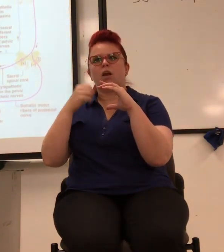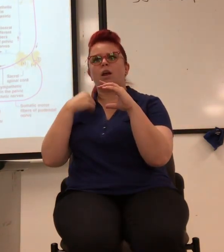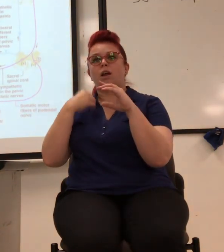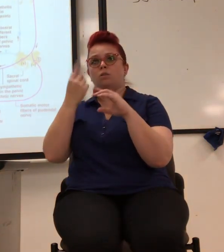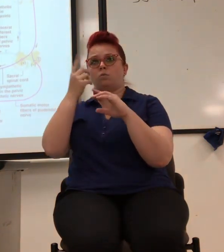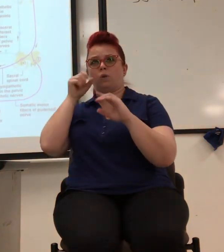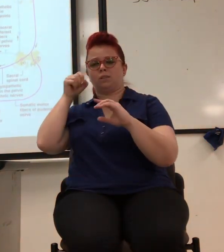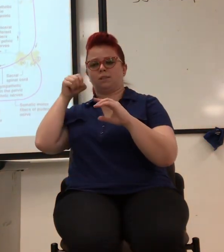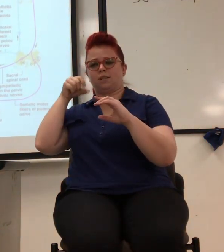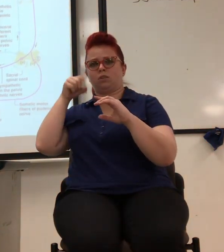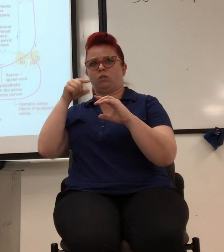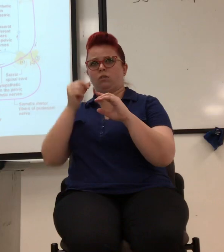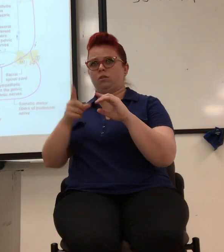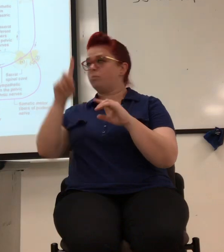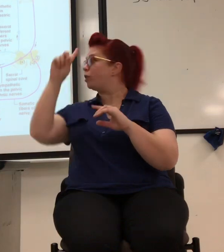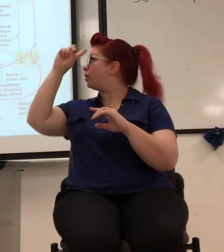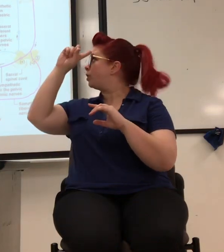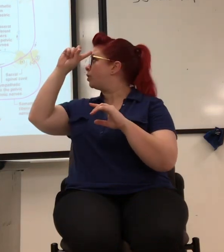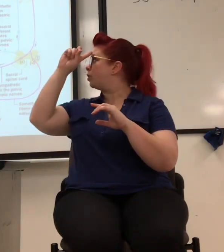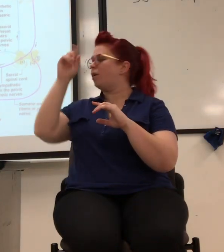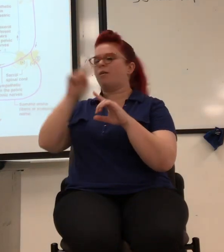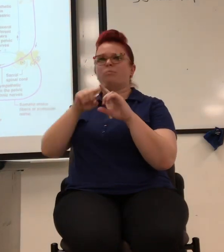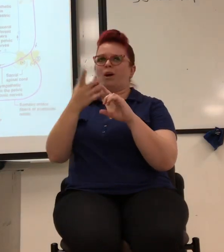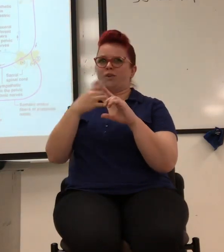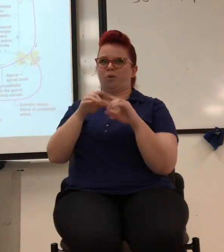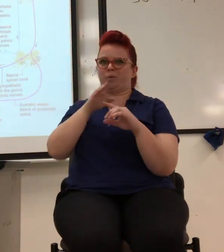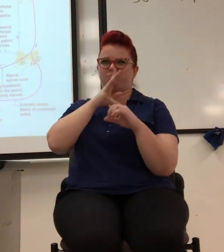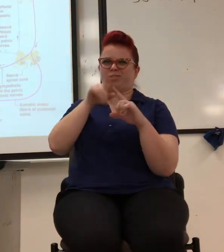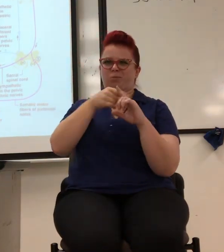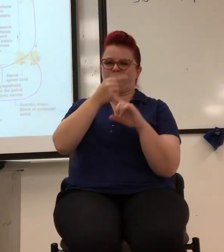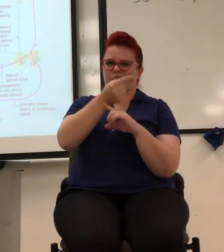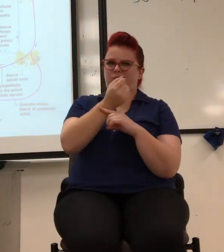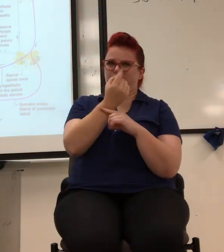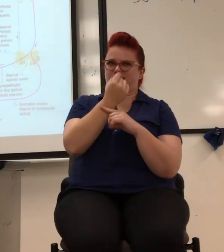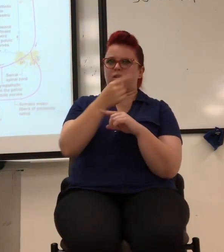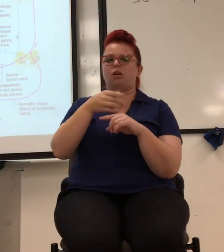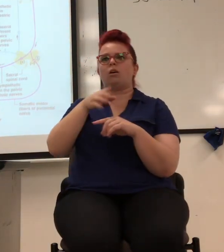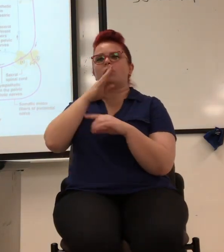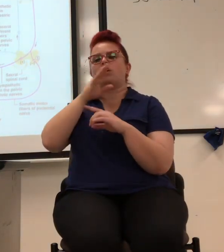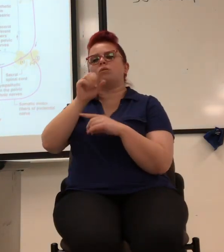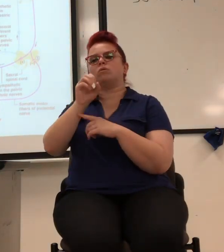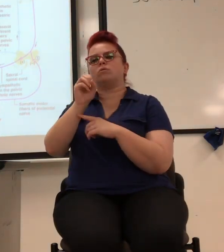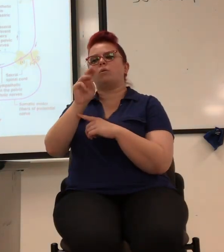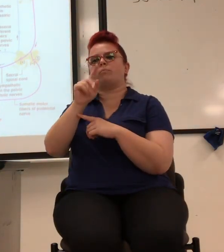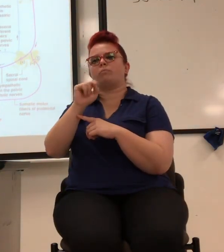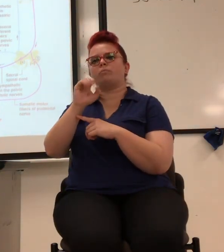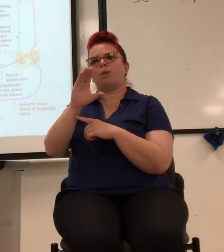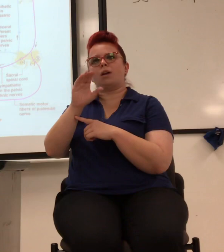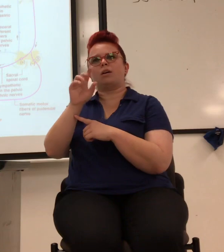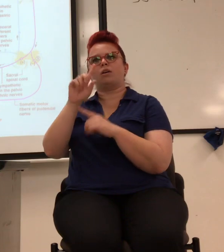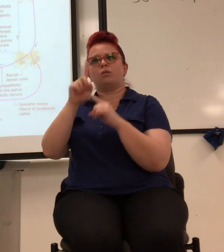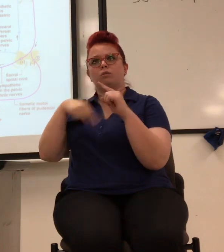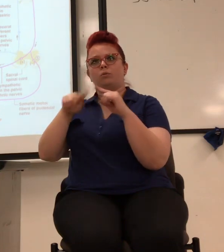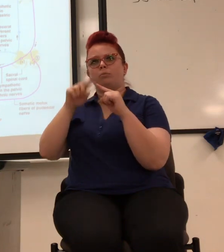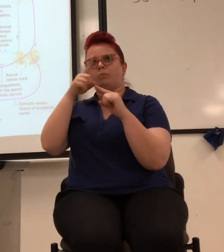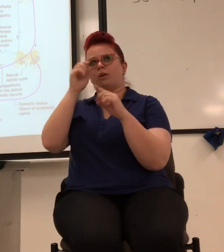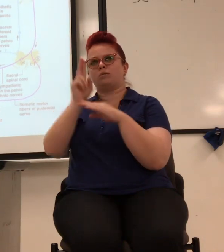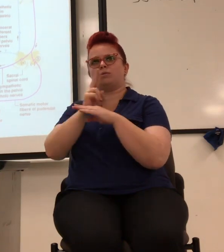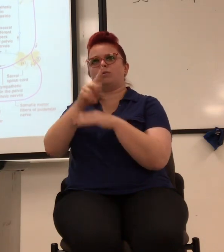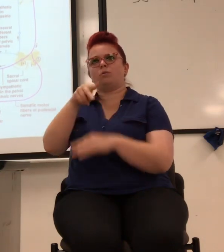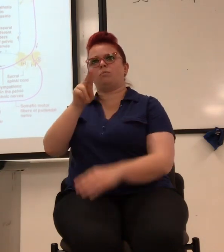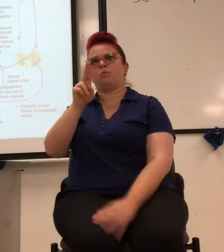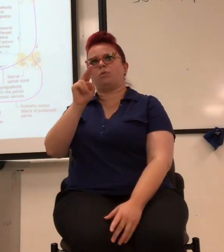The somatic loop is a reflex to keep urine in your bladder so it doesn't dribble out. So you have to look at the